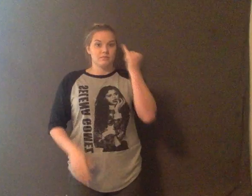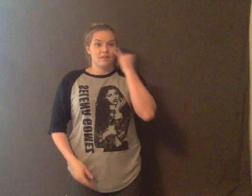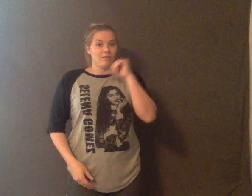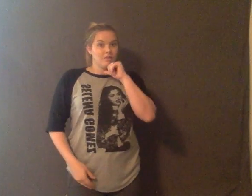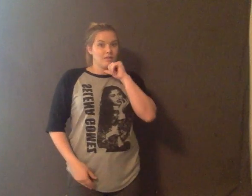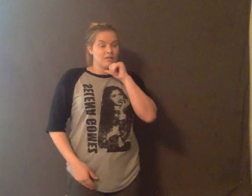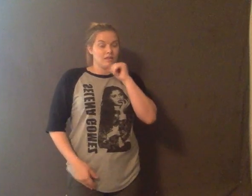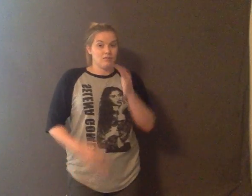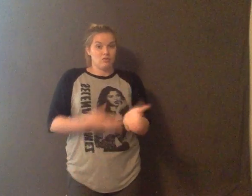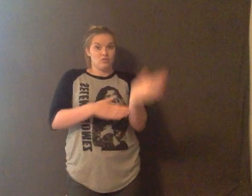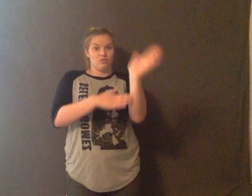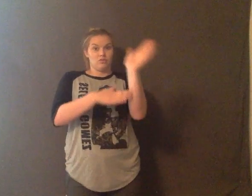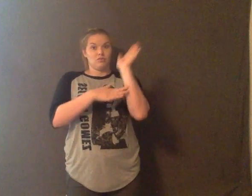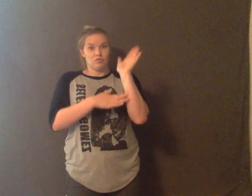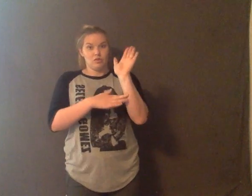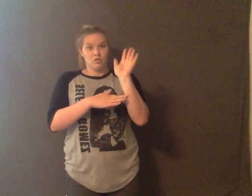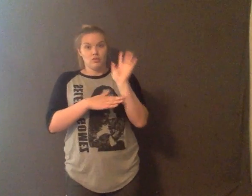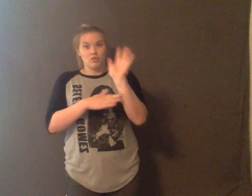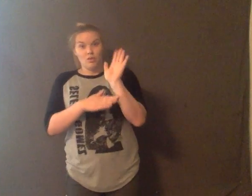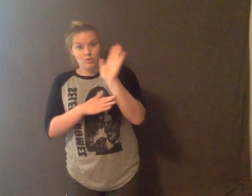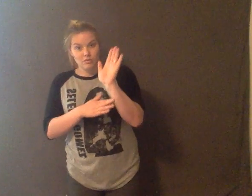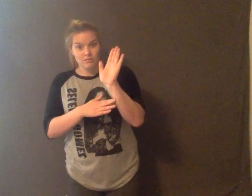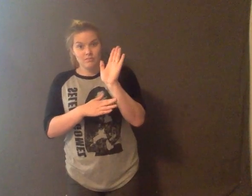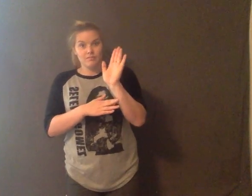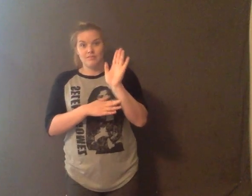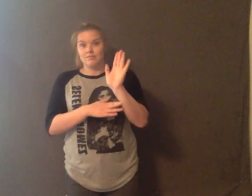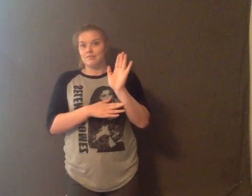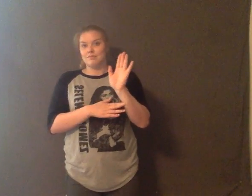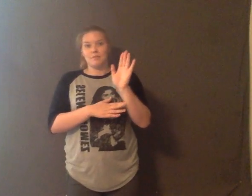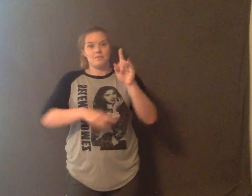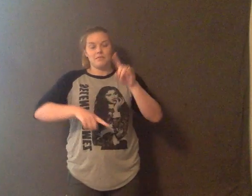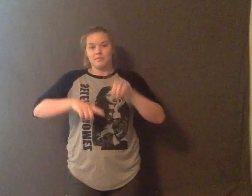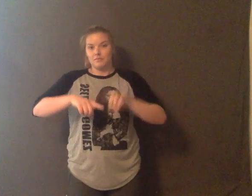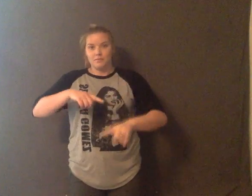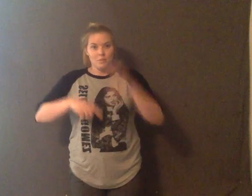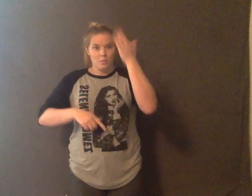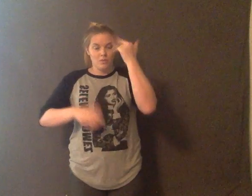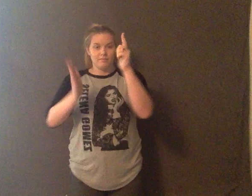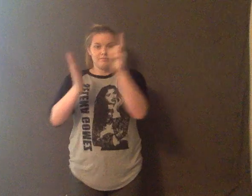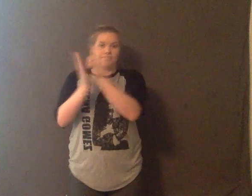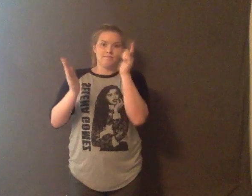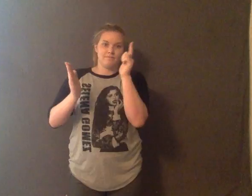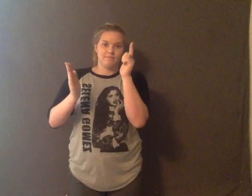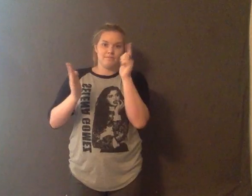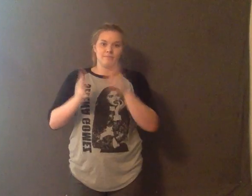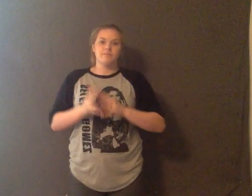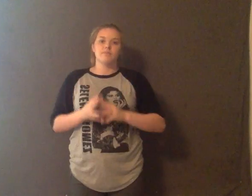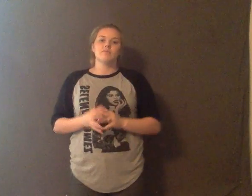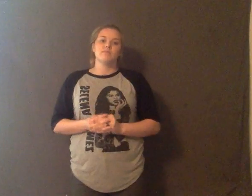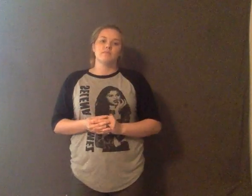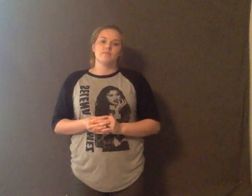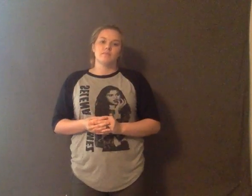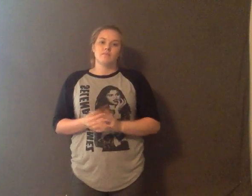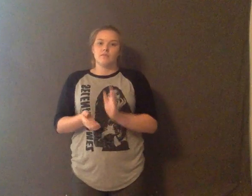profits of any business that uses animals under the Animal Enterprise Terrorism Act, to the even more ridiculous ones like cheeseburger